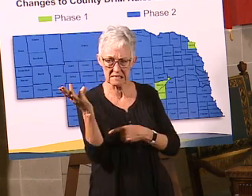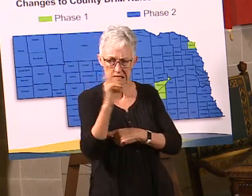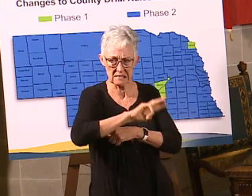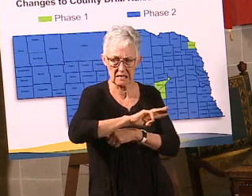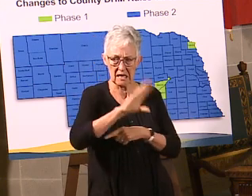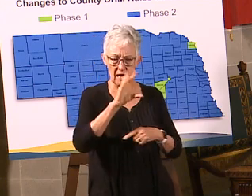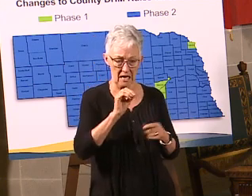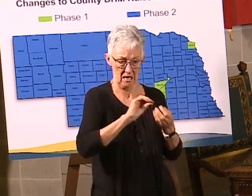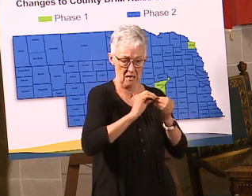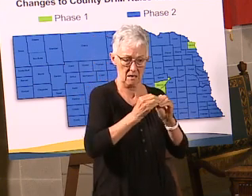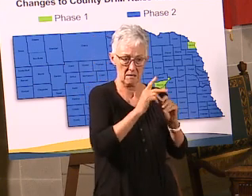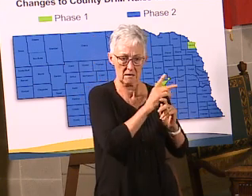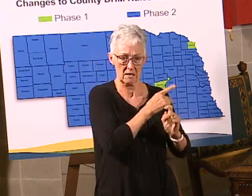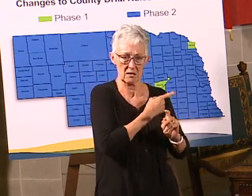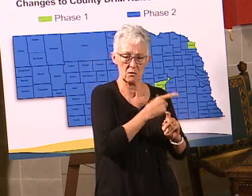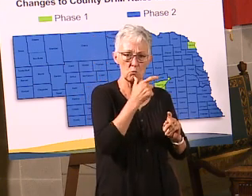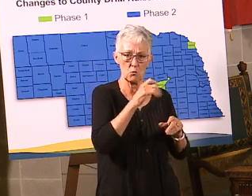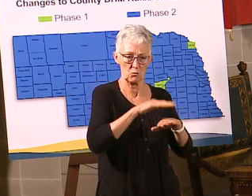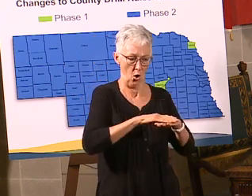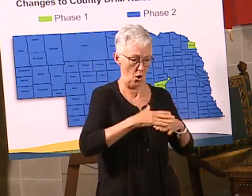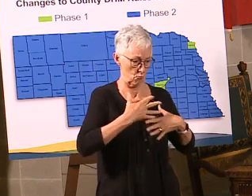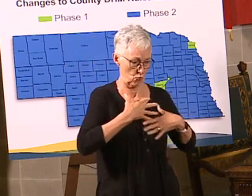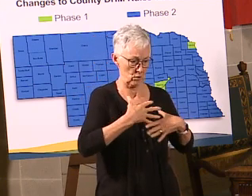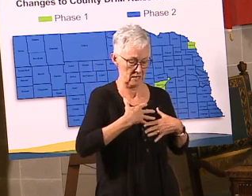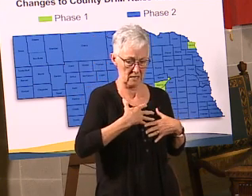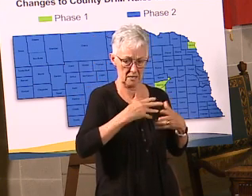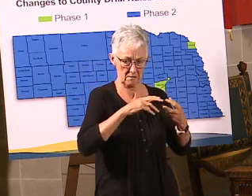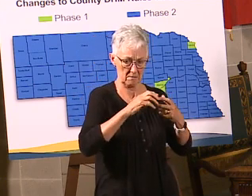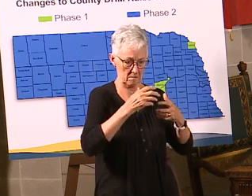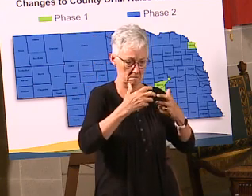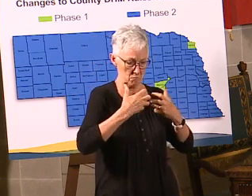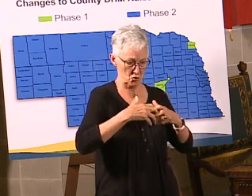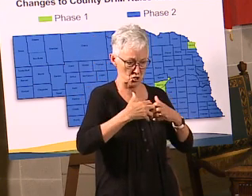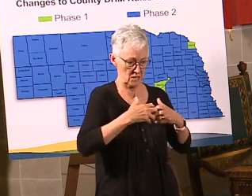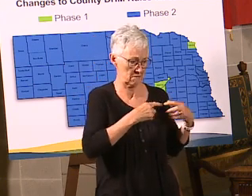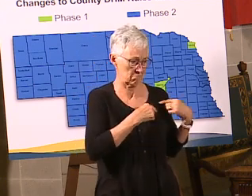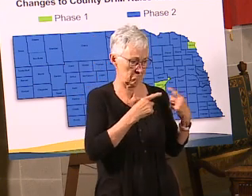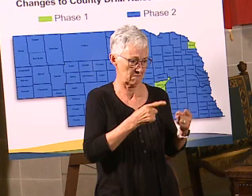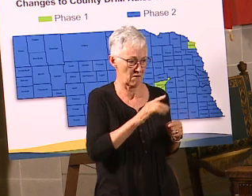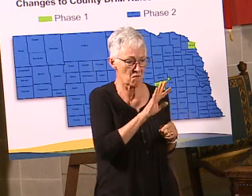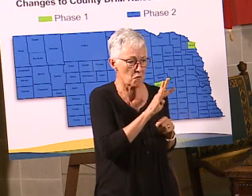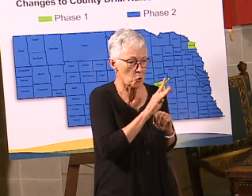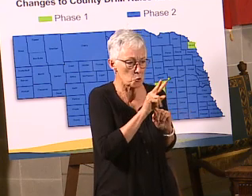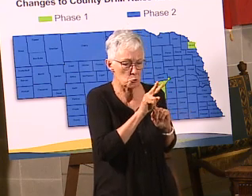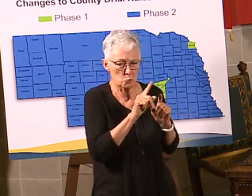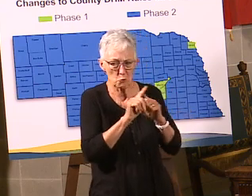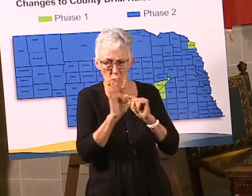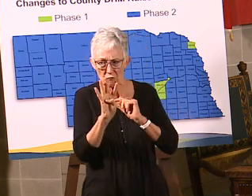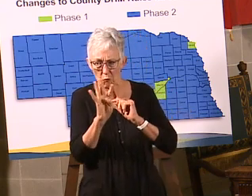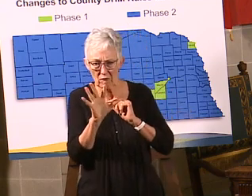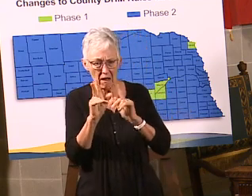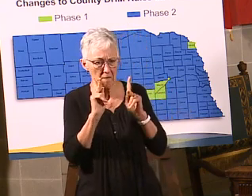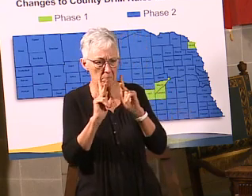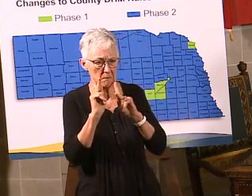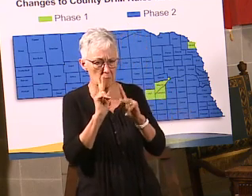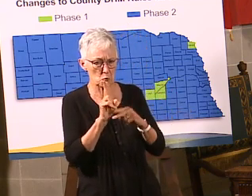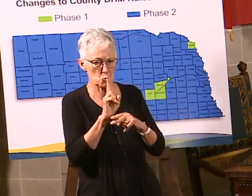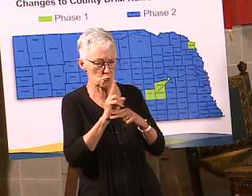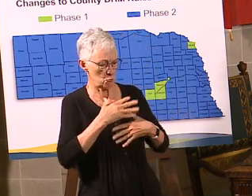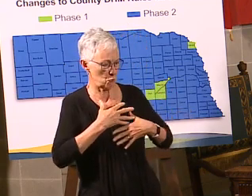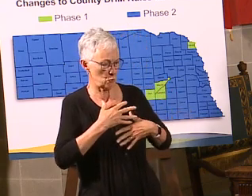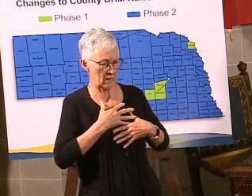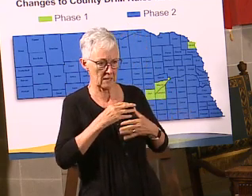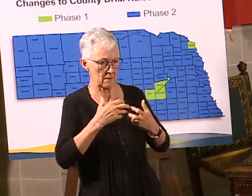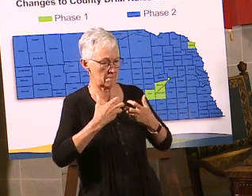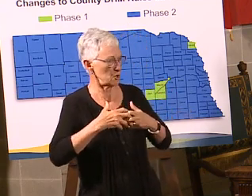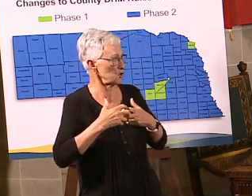around 42, 41 for the last 5 or 6 days too. So that's been actually pretty stable as well.